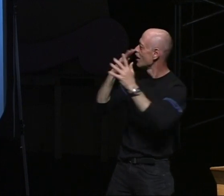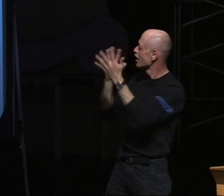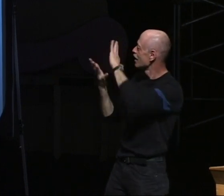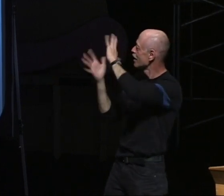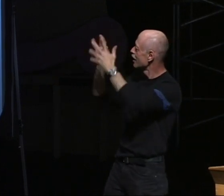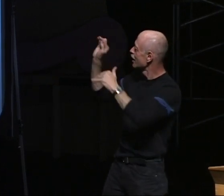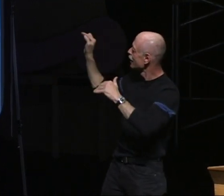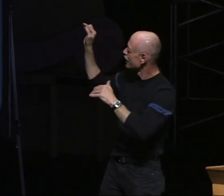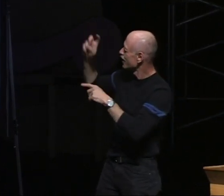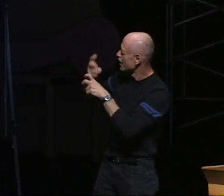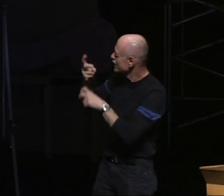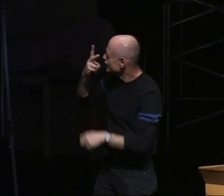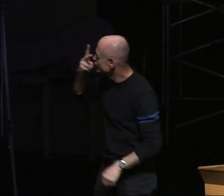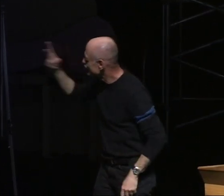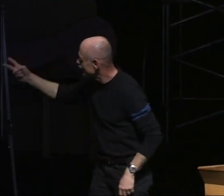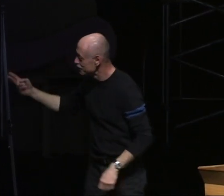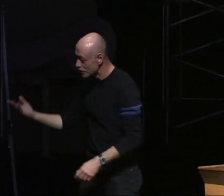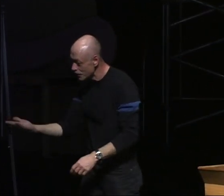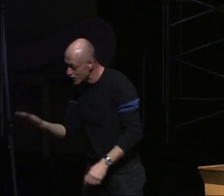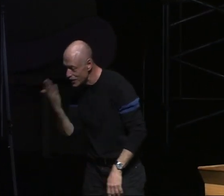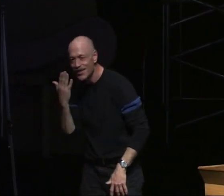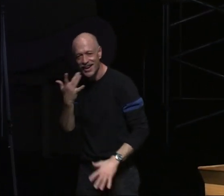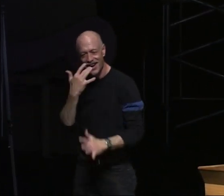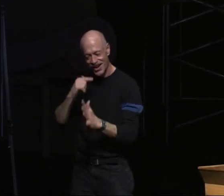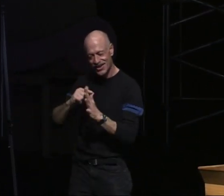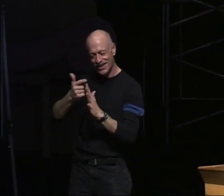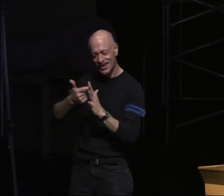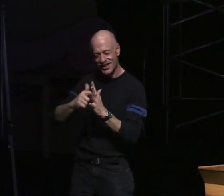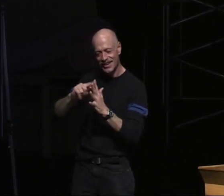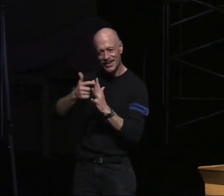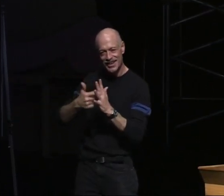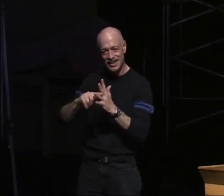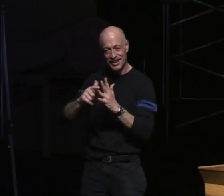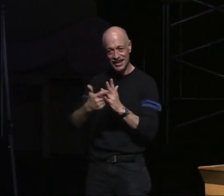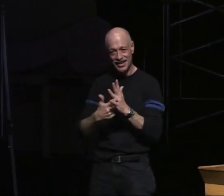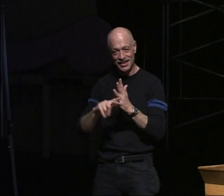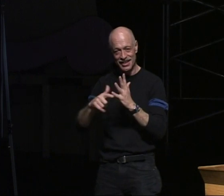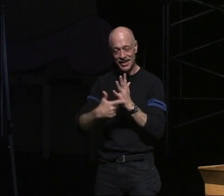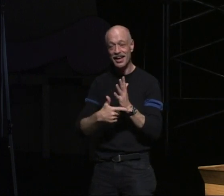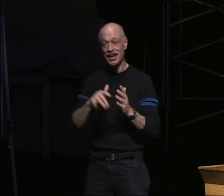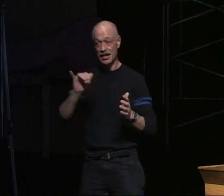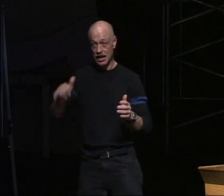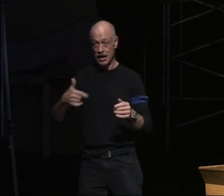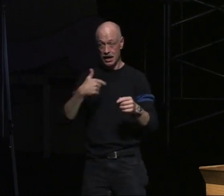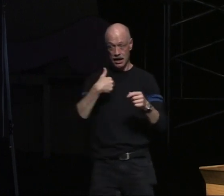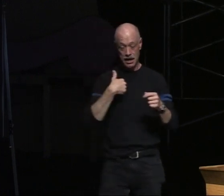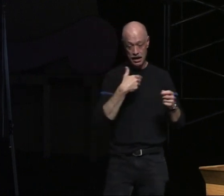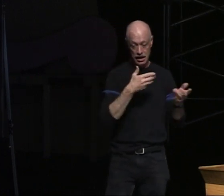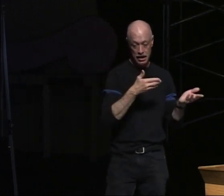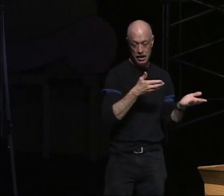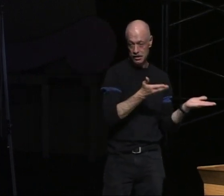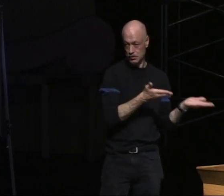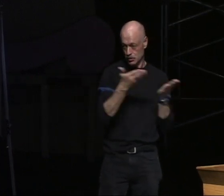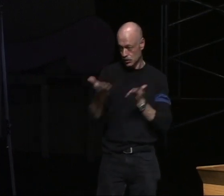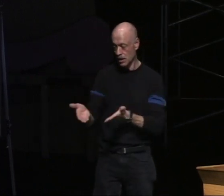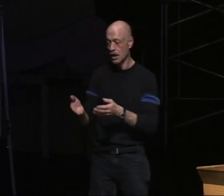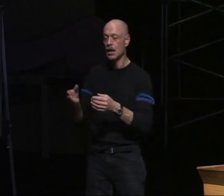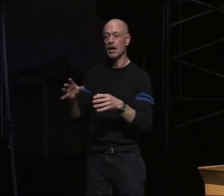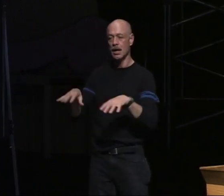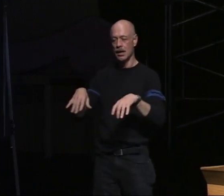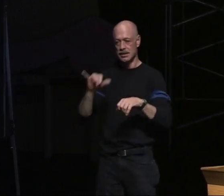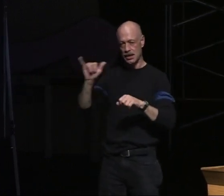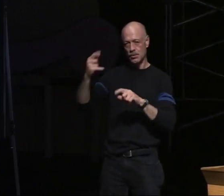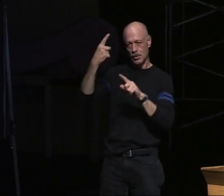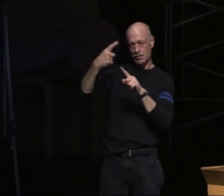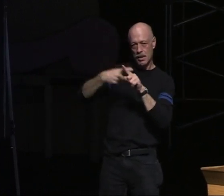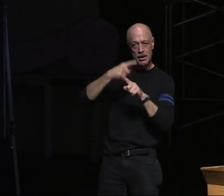and some purples and different colors all over the piece. You can't see it from a distance, but it's in between the fingers. And as